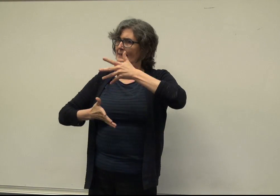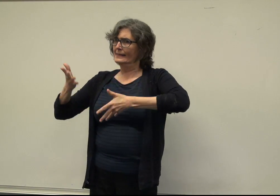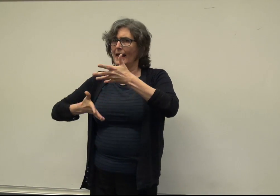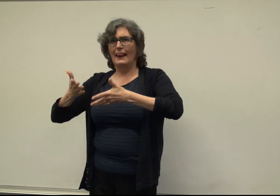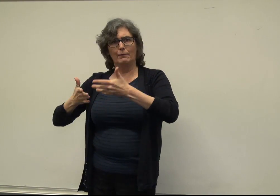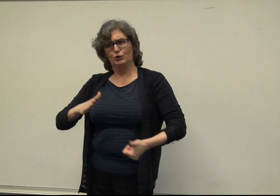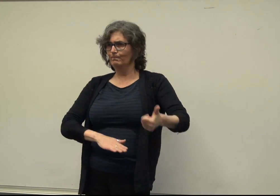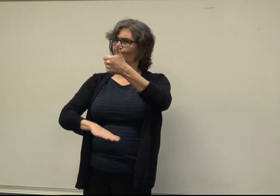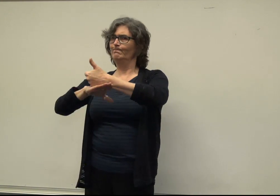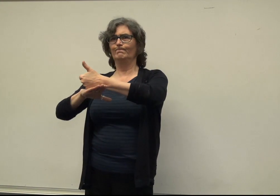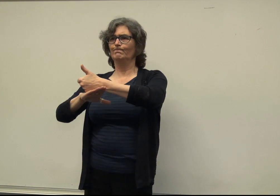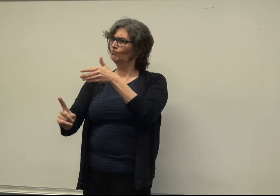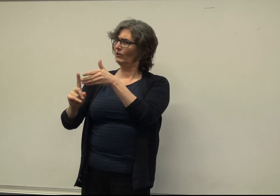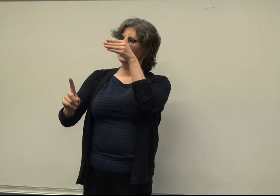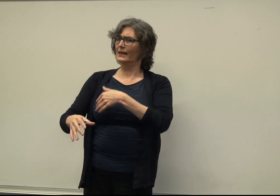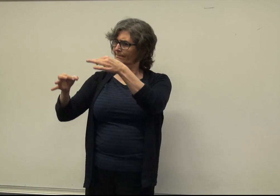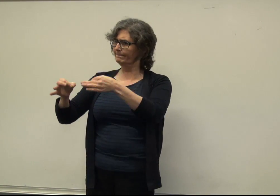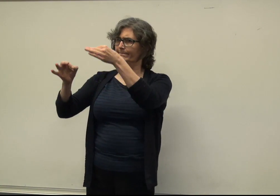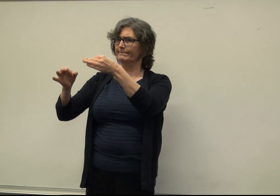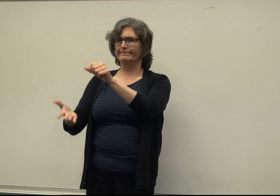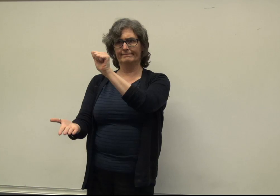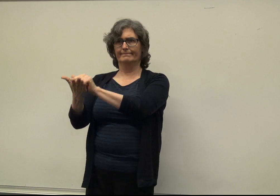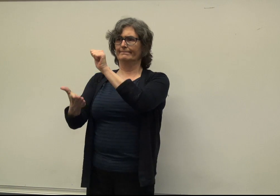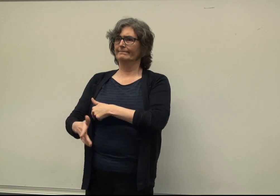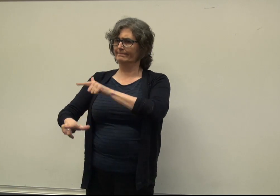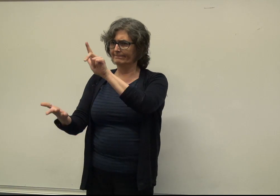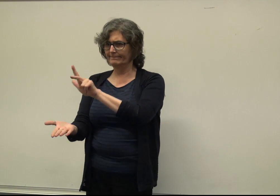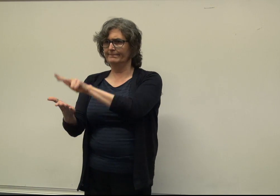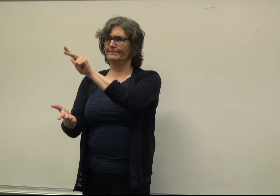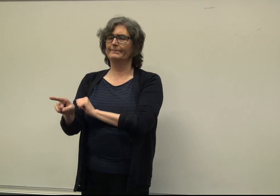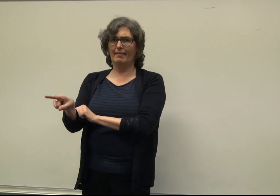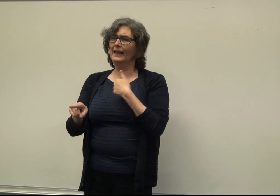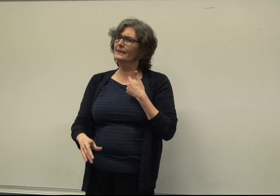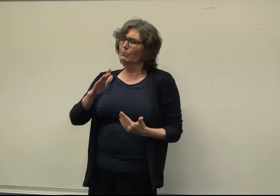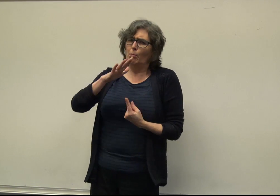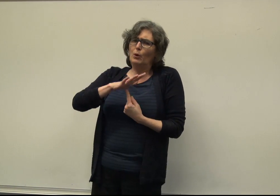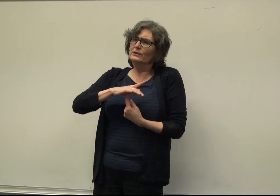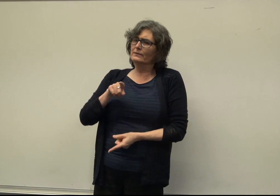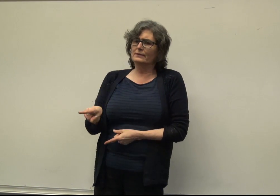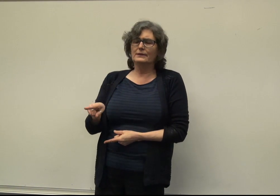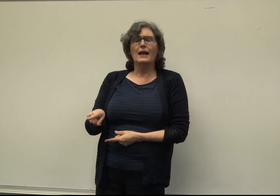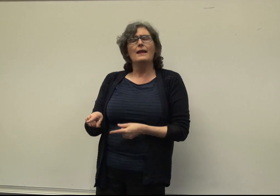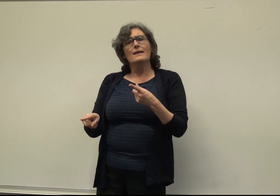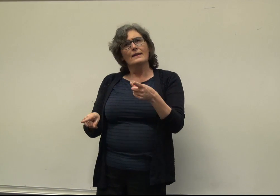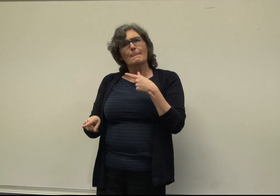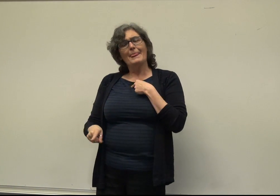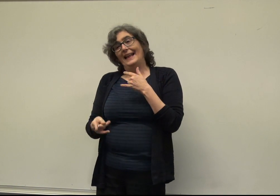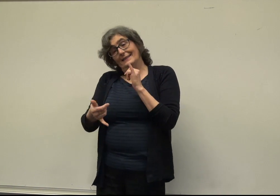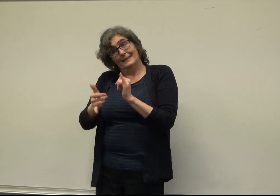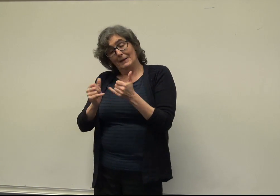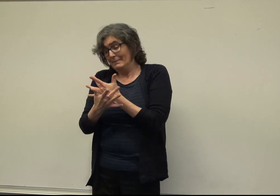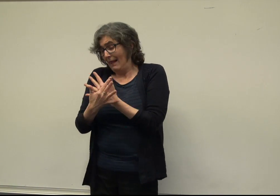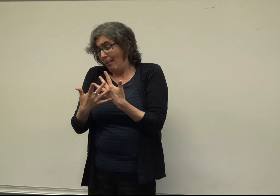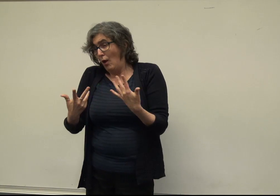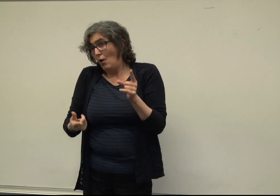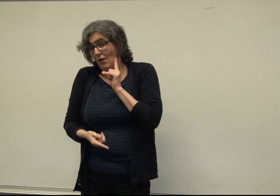And we also know that sometimes, parents think that a cochlear implantation can solve the problem